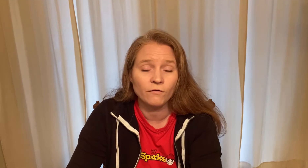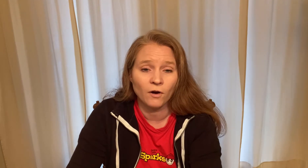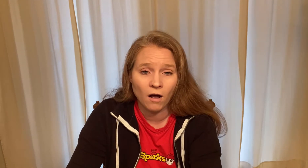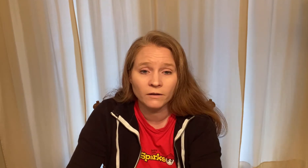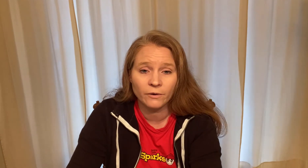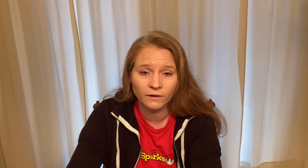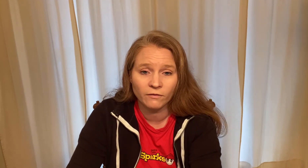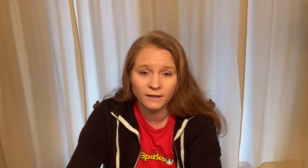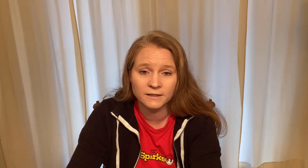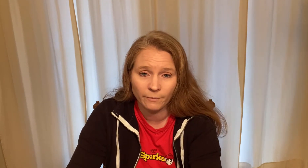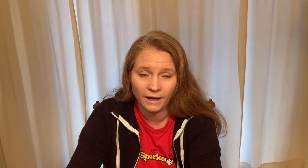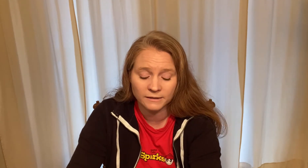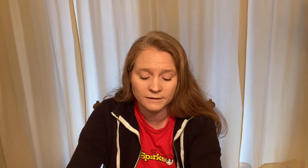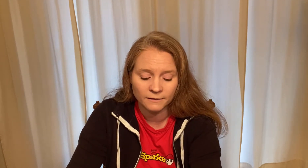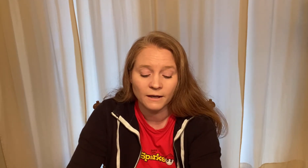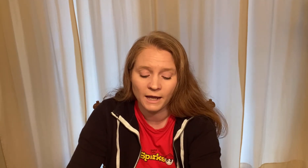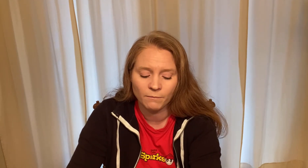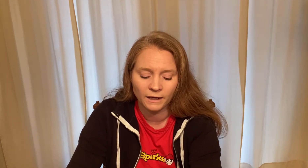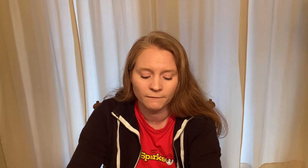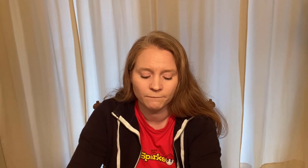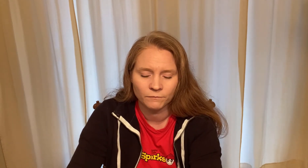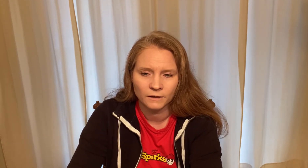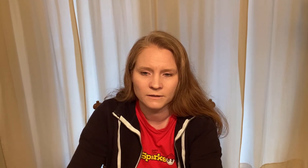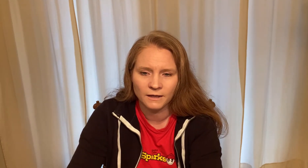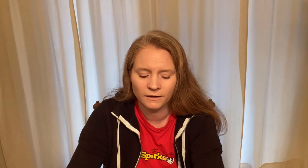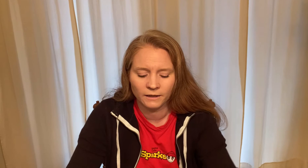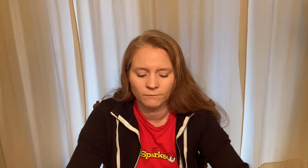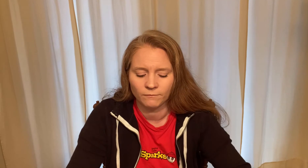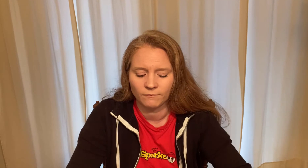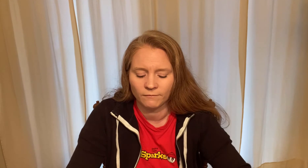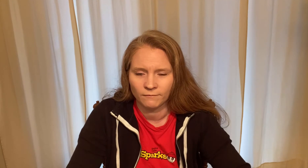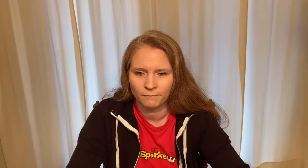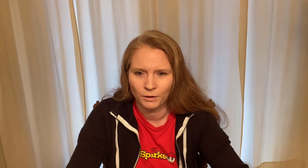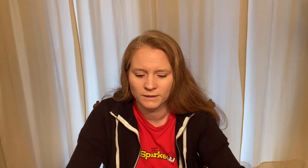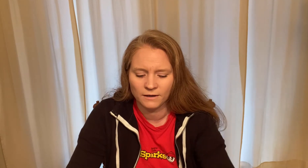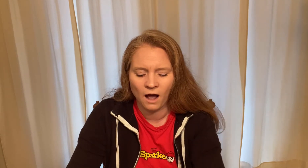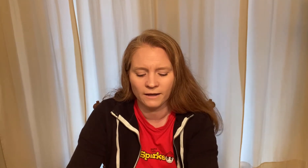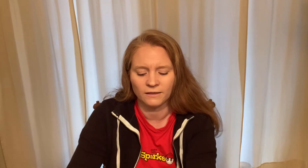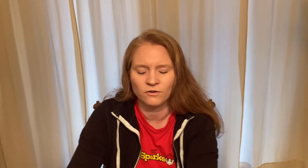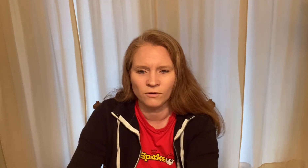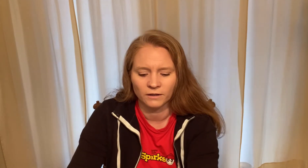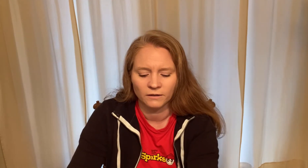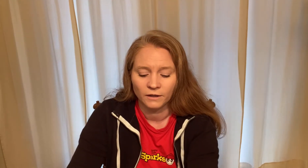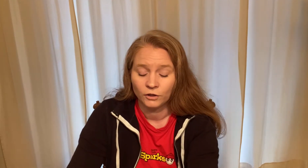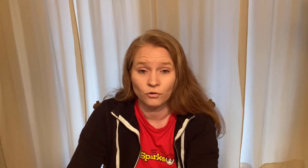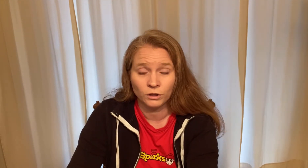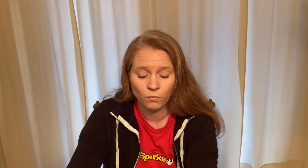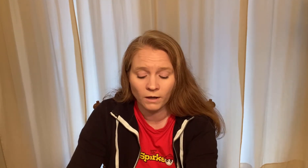all you have given us in the past. Amen." Suddenly, there was was a knock at the door. George walked to